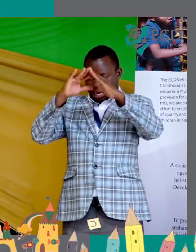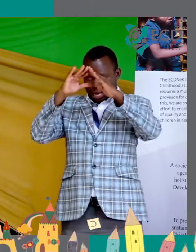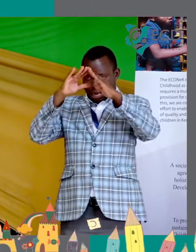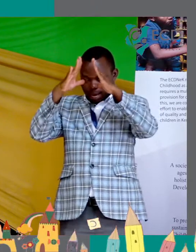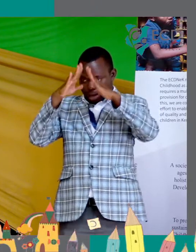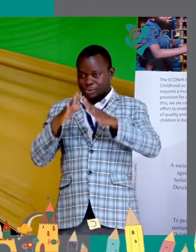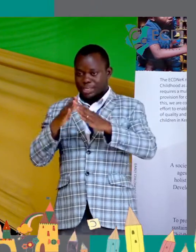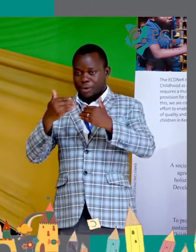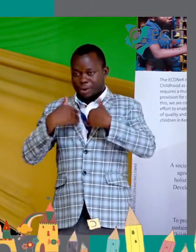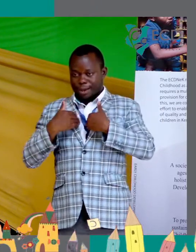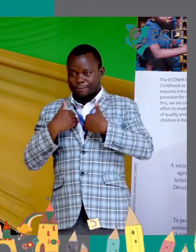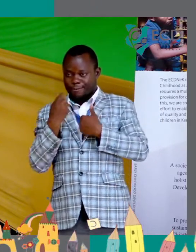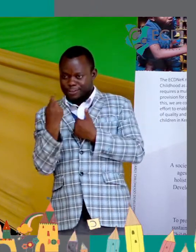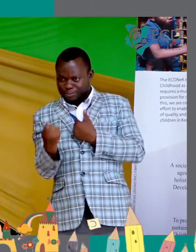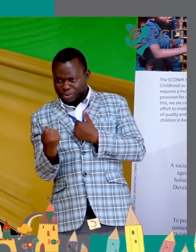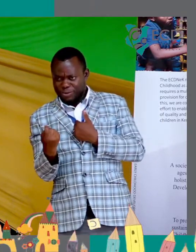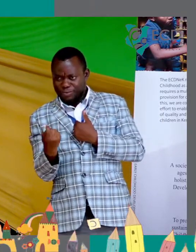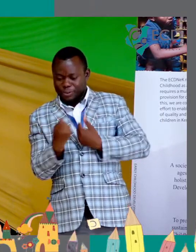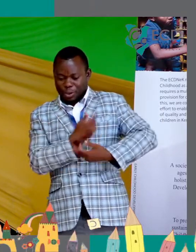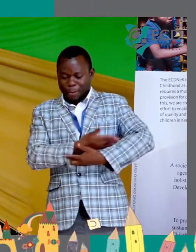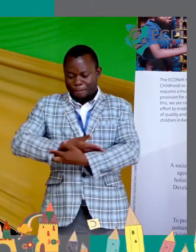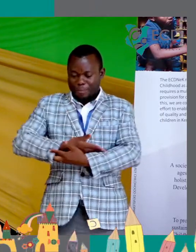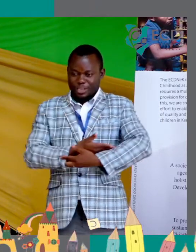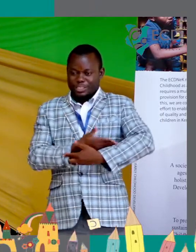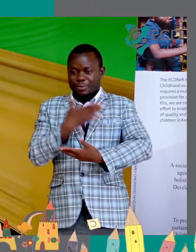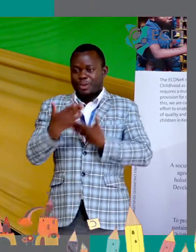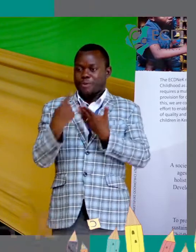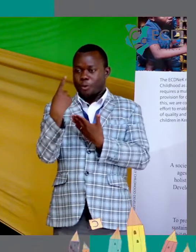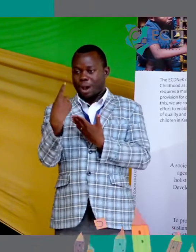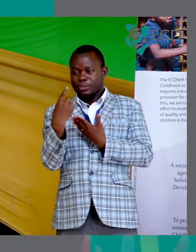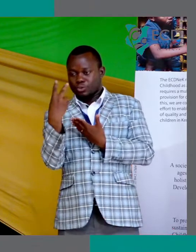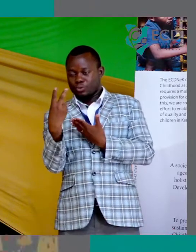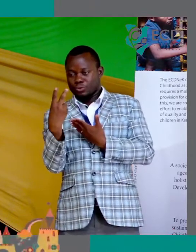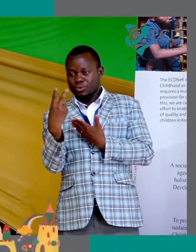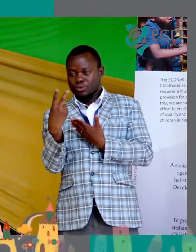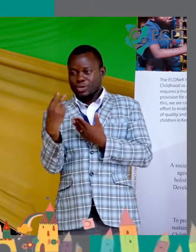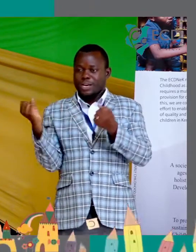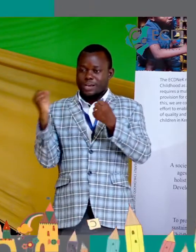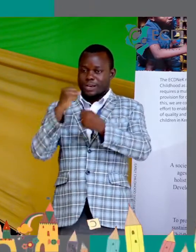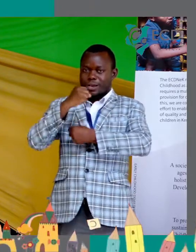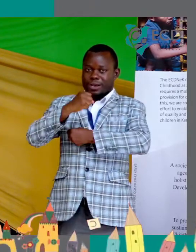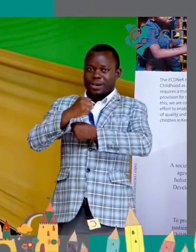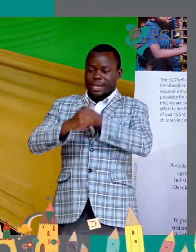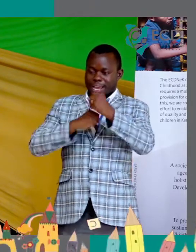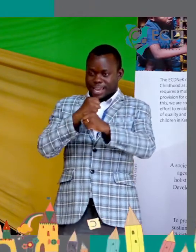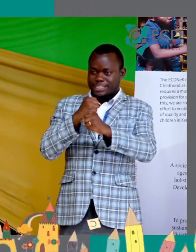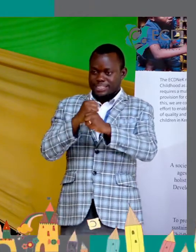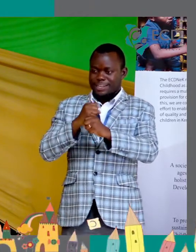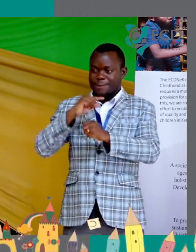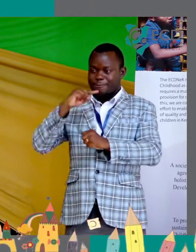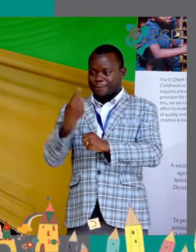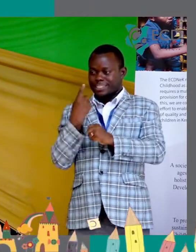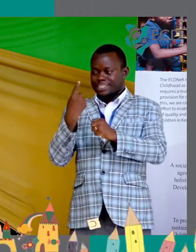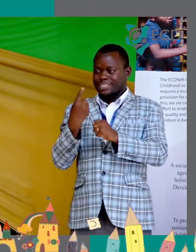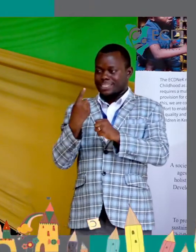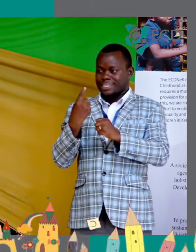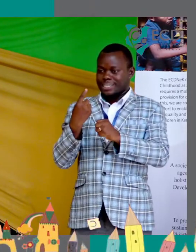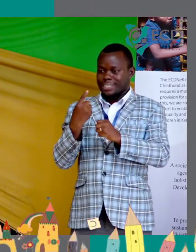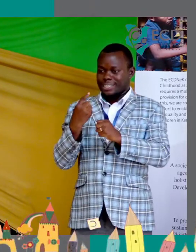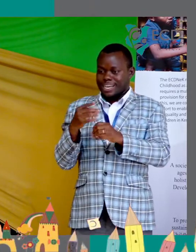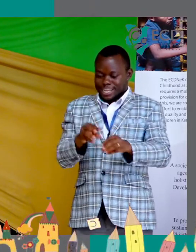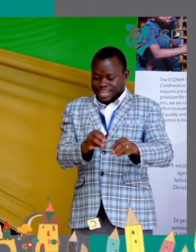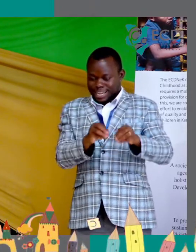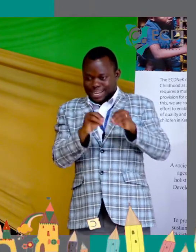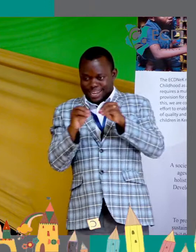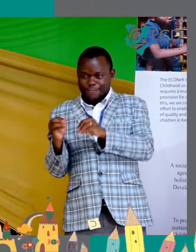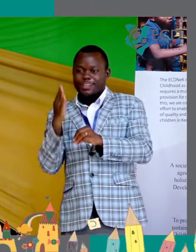they are small babies, a 9-month-old baby, a 1-year-old baby. What do they usually do? They leave their mother's laps and come to you as a